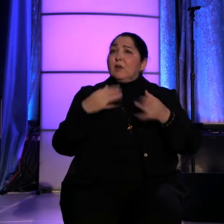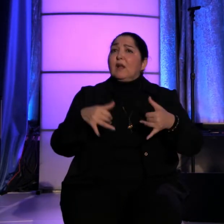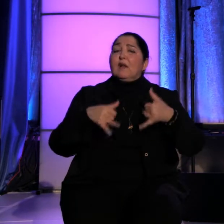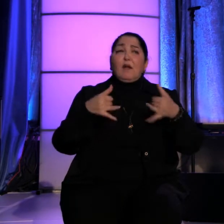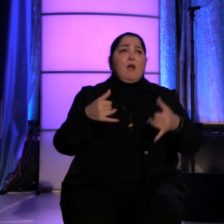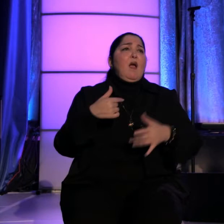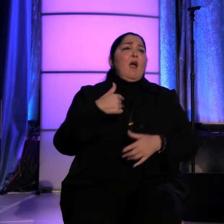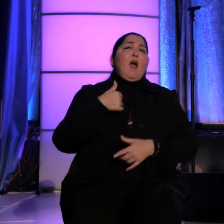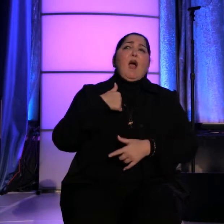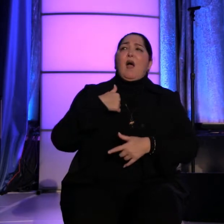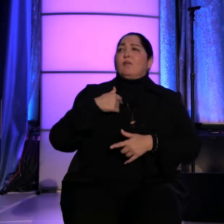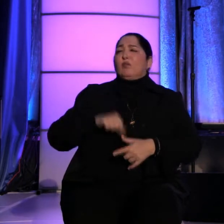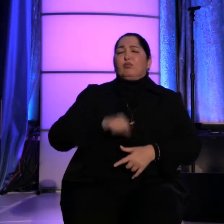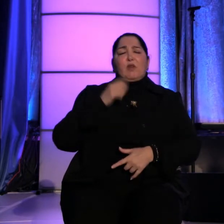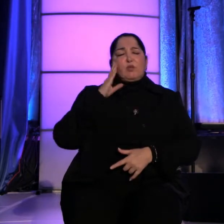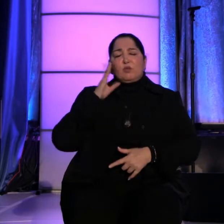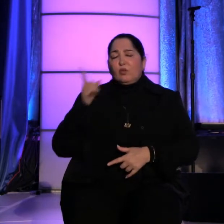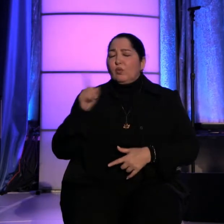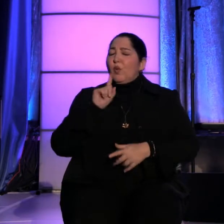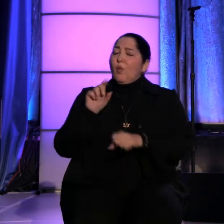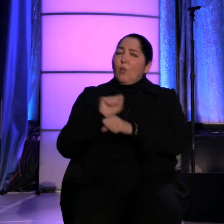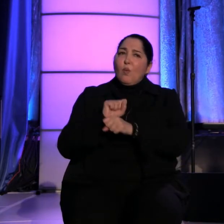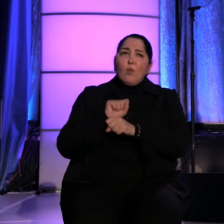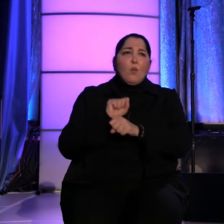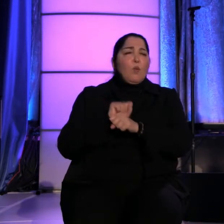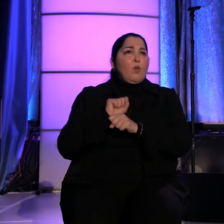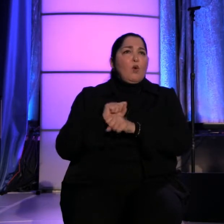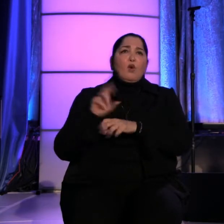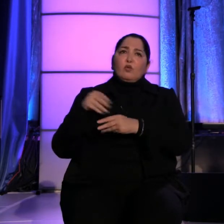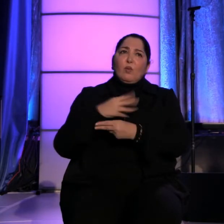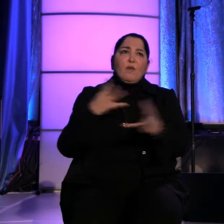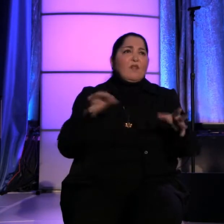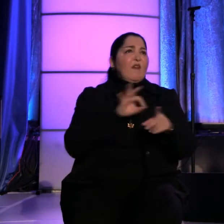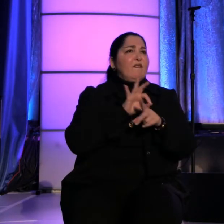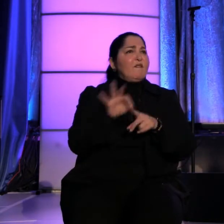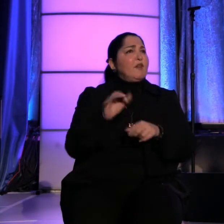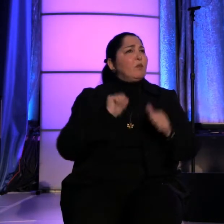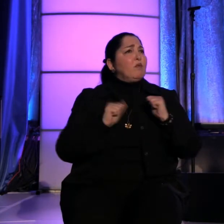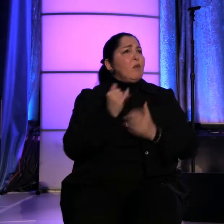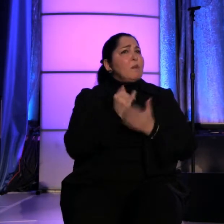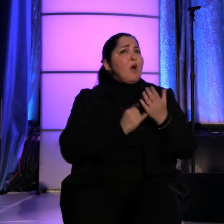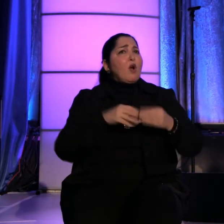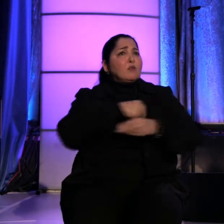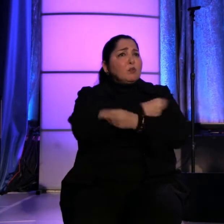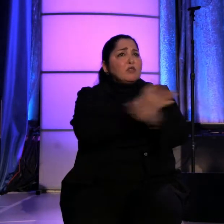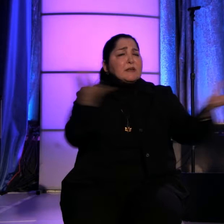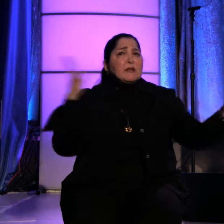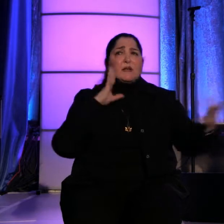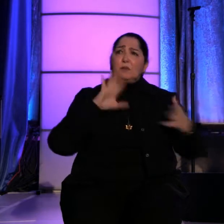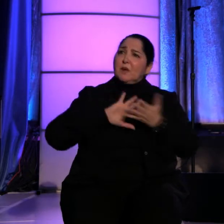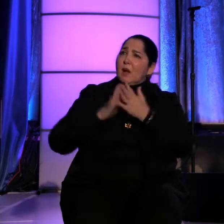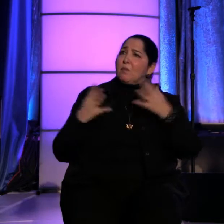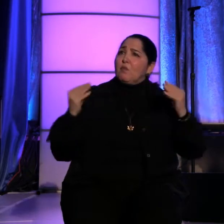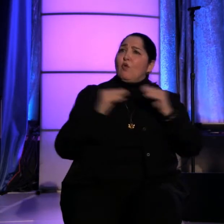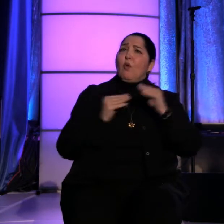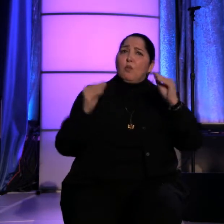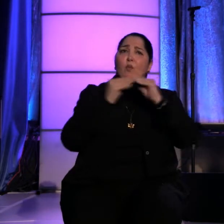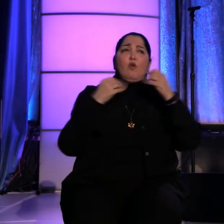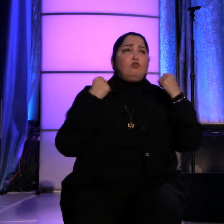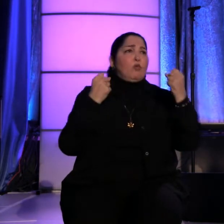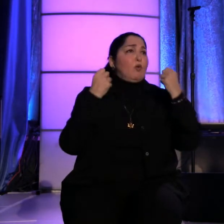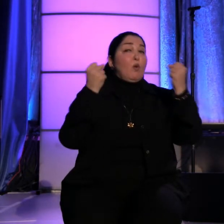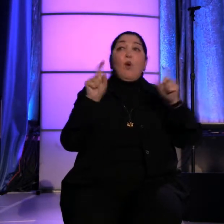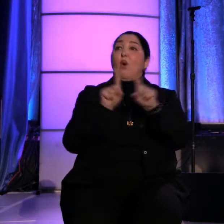proud to know you, Mario, for the work that you're doing to strengthen the field of performing arts presenting. And I also want to thank